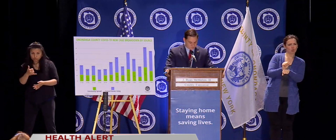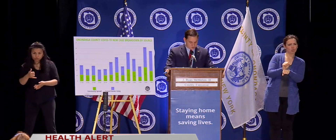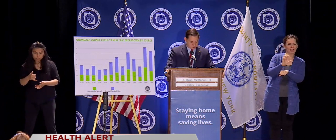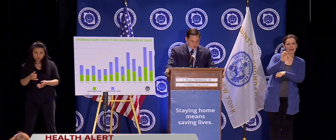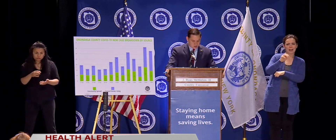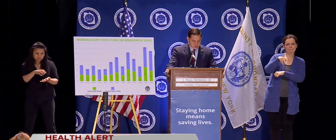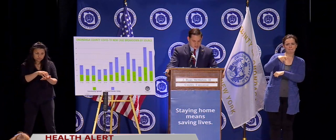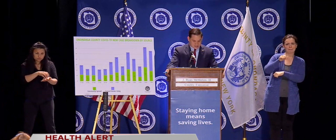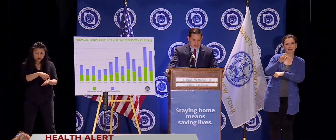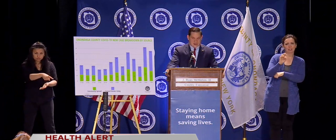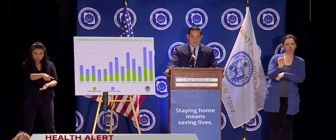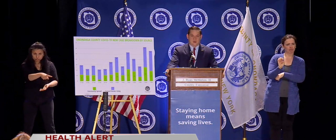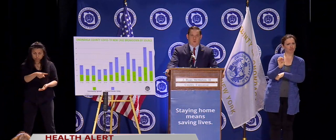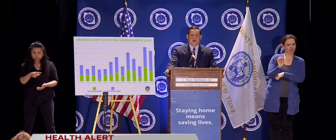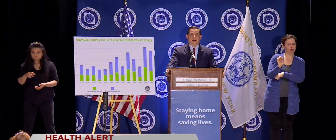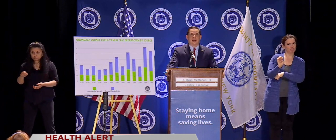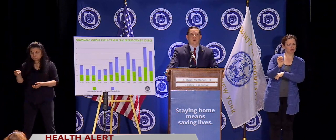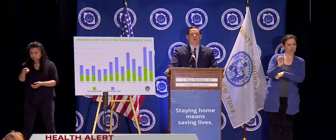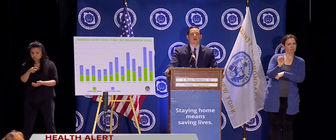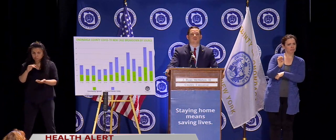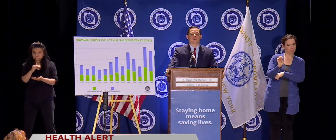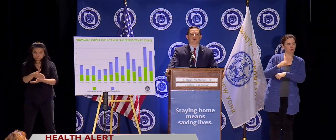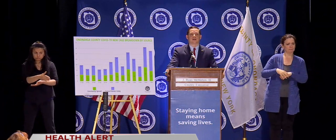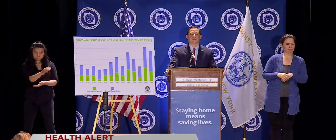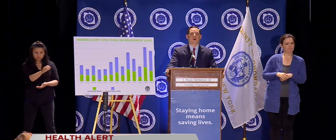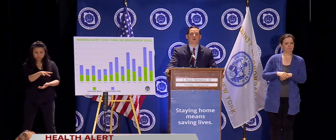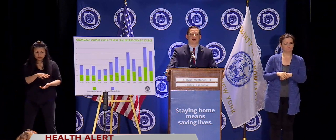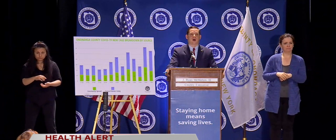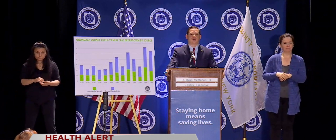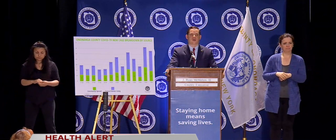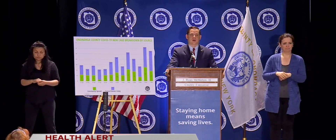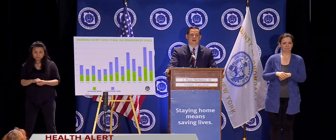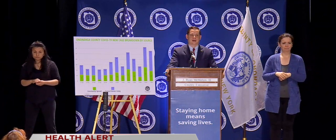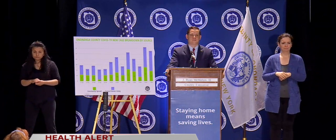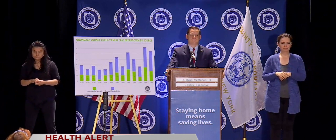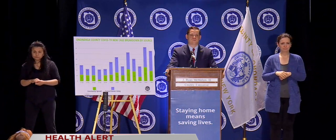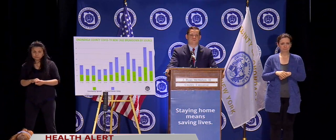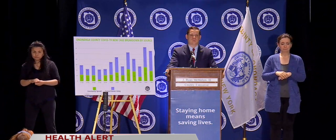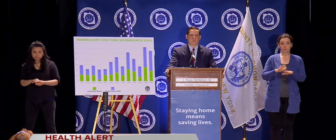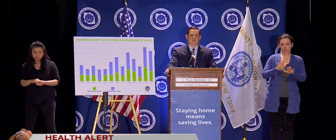315-446-1220. And again, right now, as we look at the public health